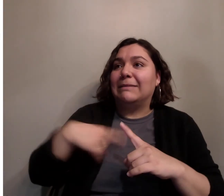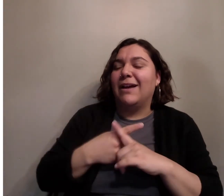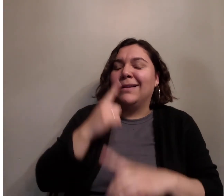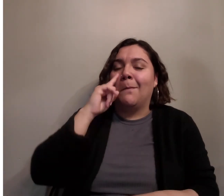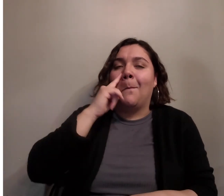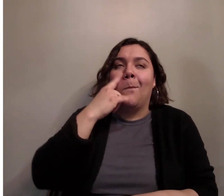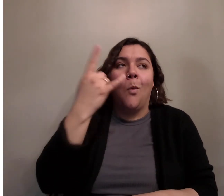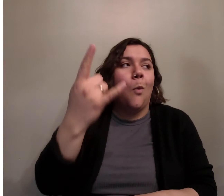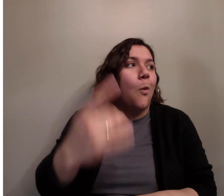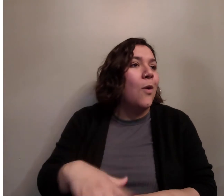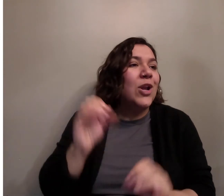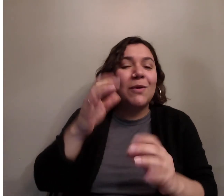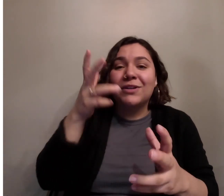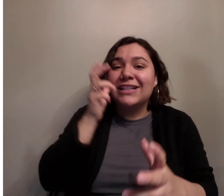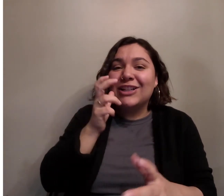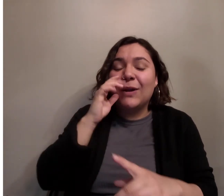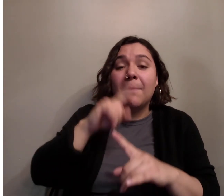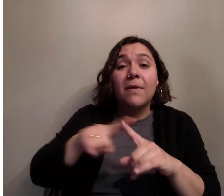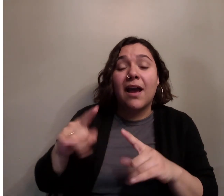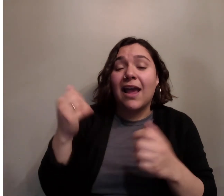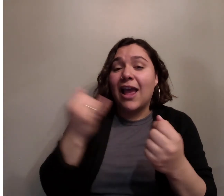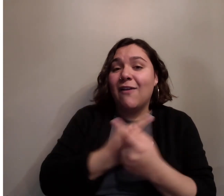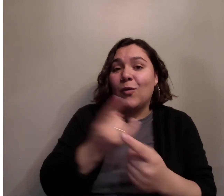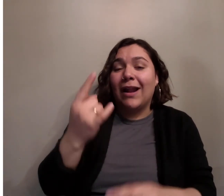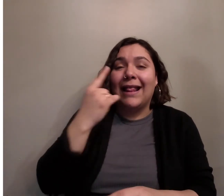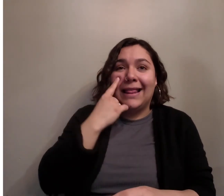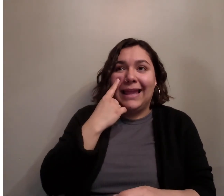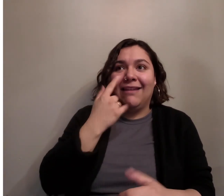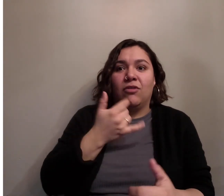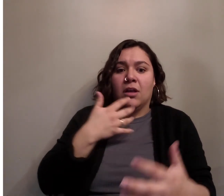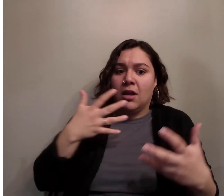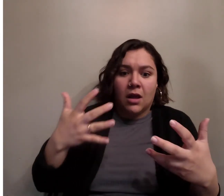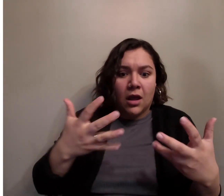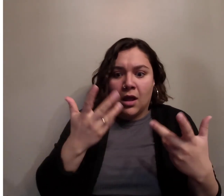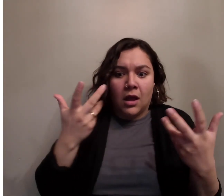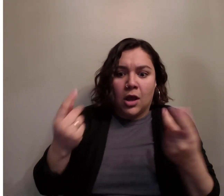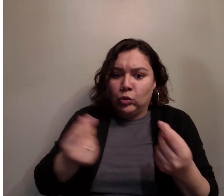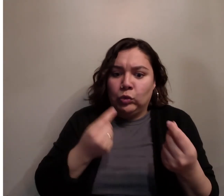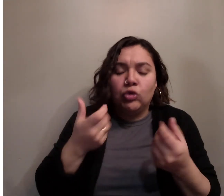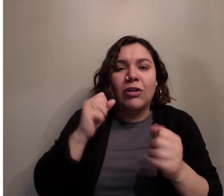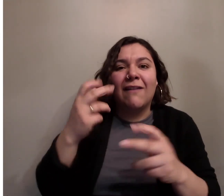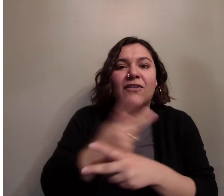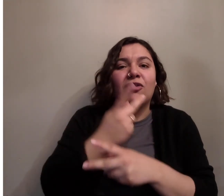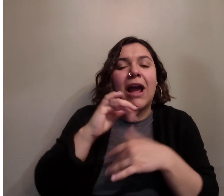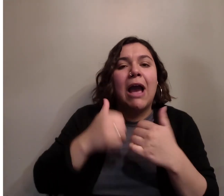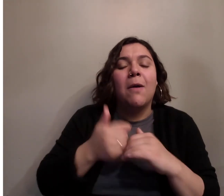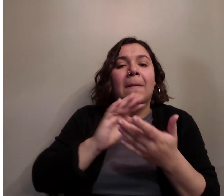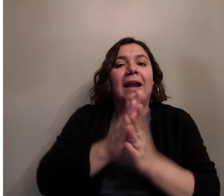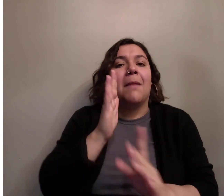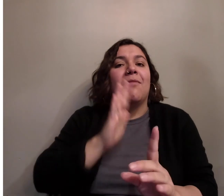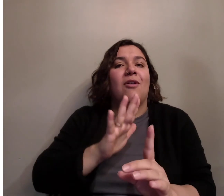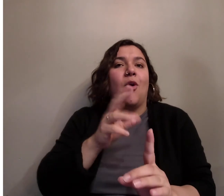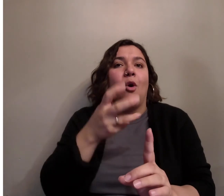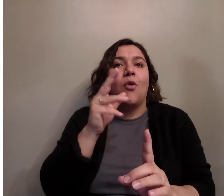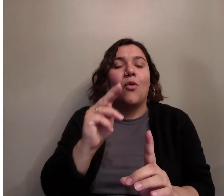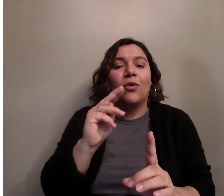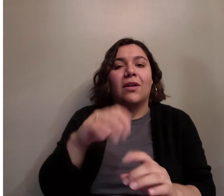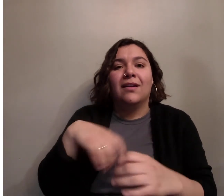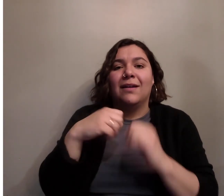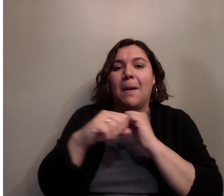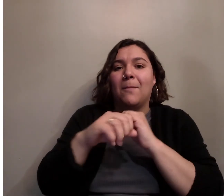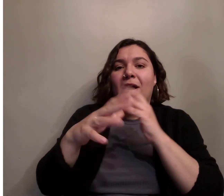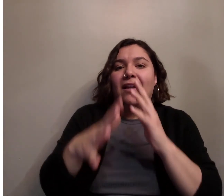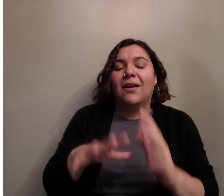even though no one talks about it because it's so boring and no one wants to hear it, but everyone, I feel like, is scrambling to learn how to be their